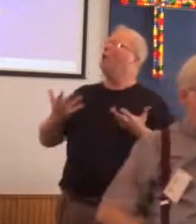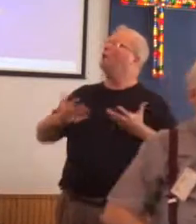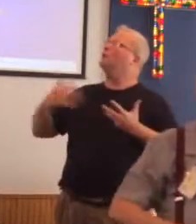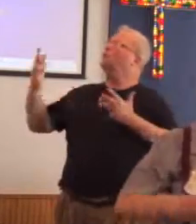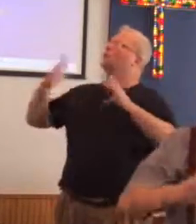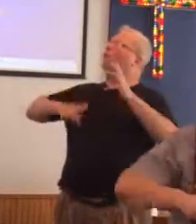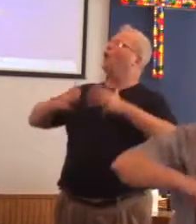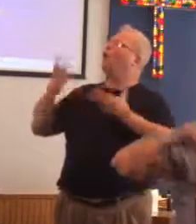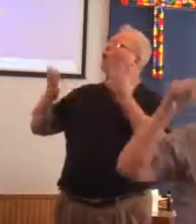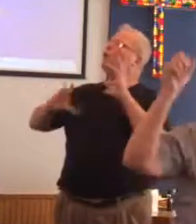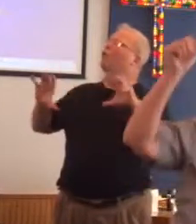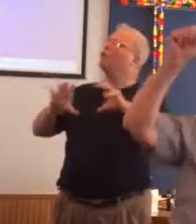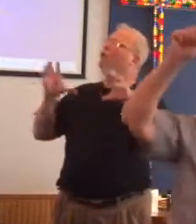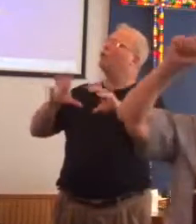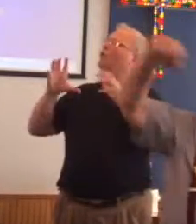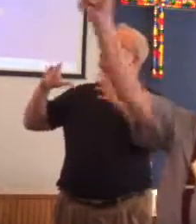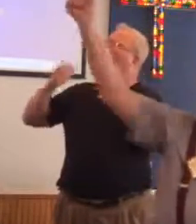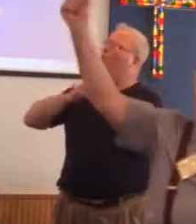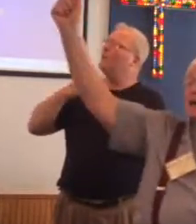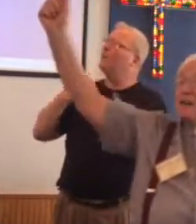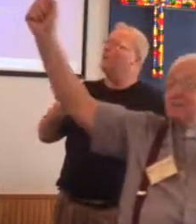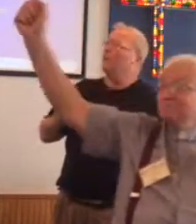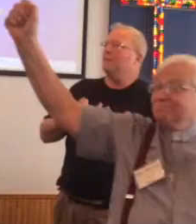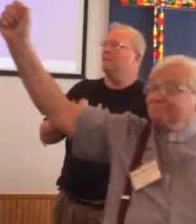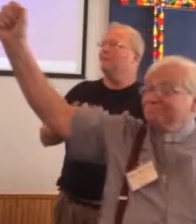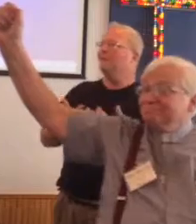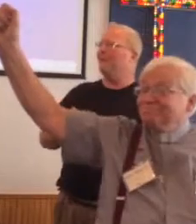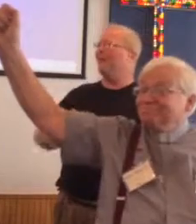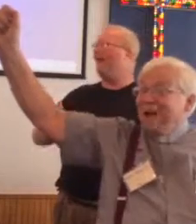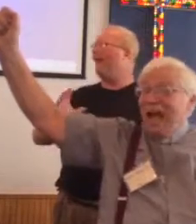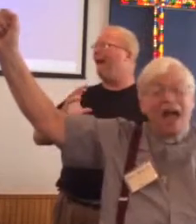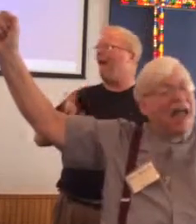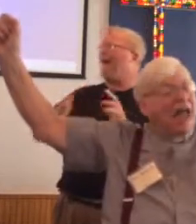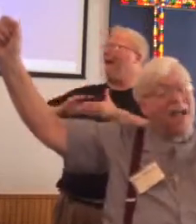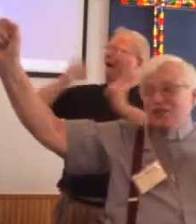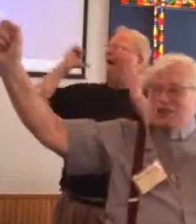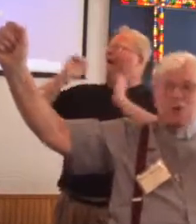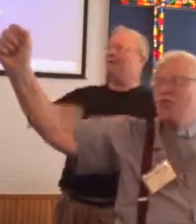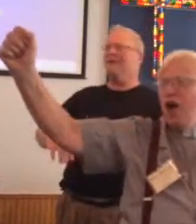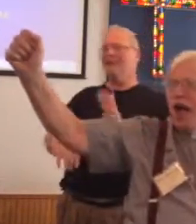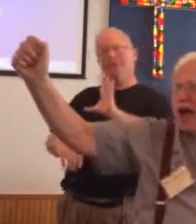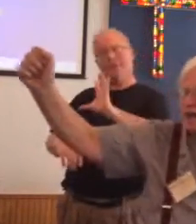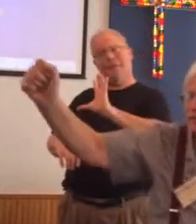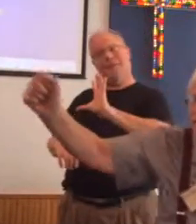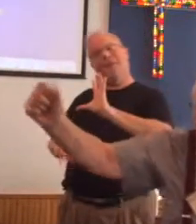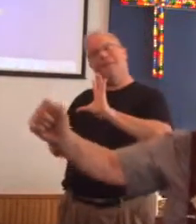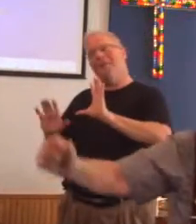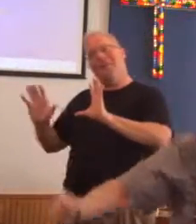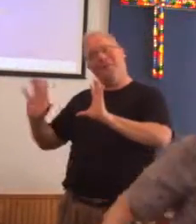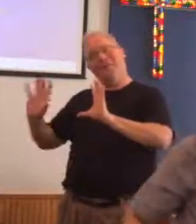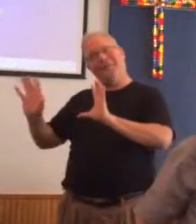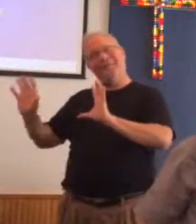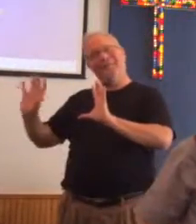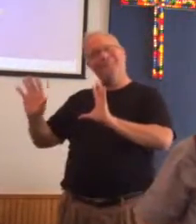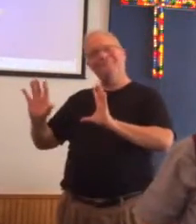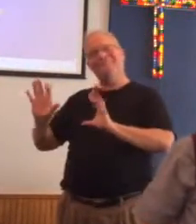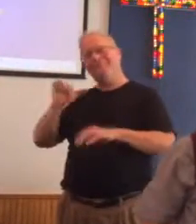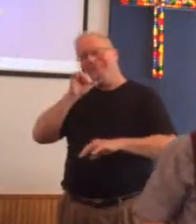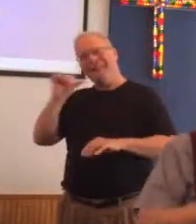He could have chalked it up to luck and just moved on,